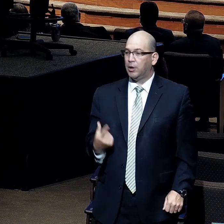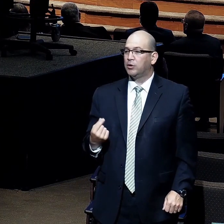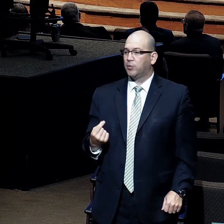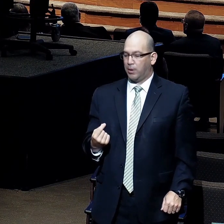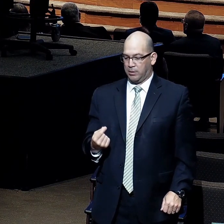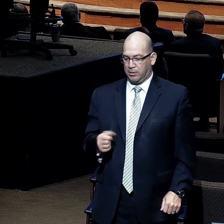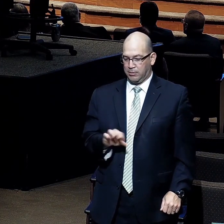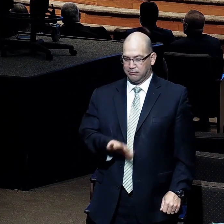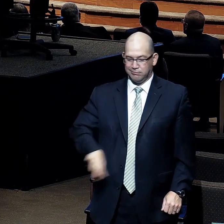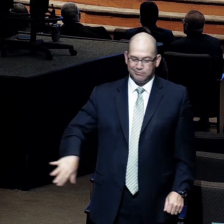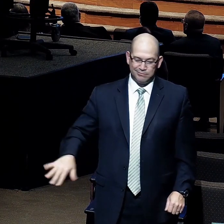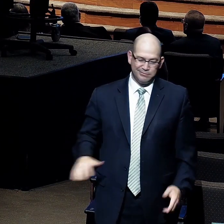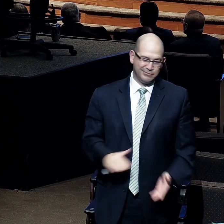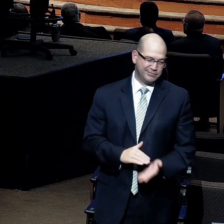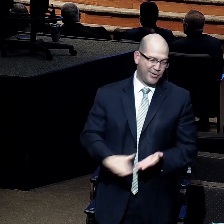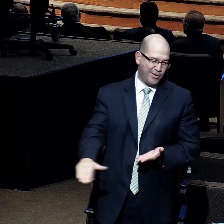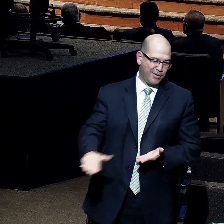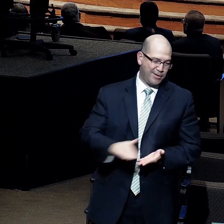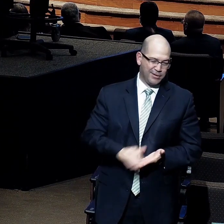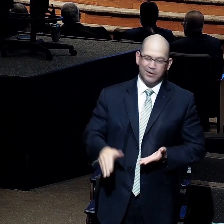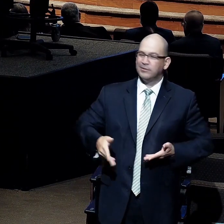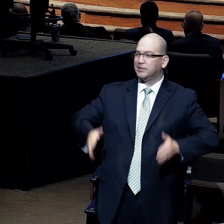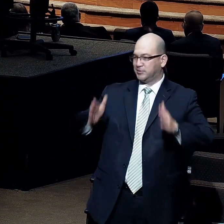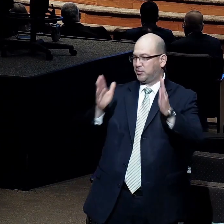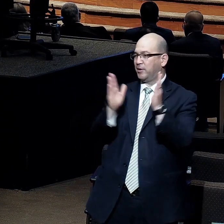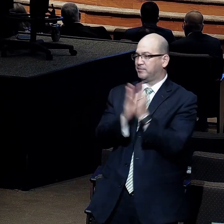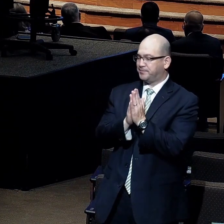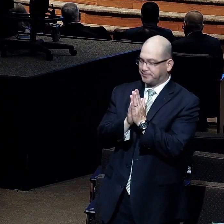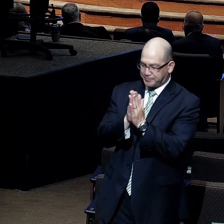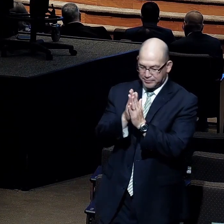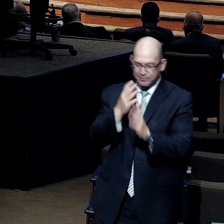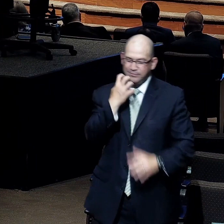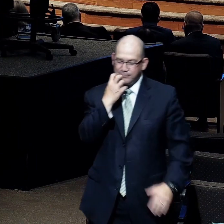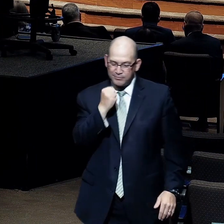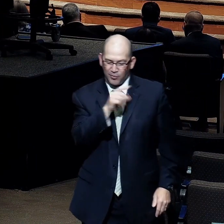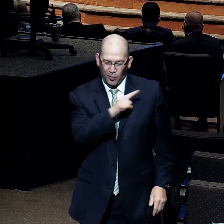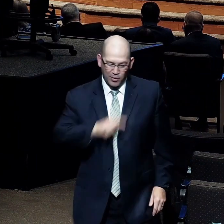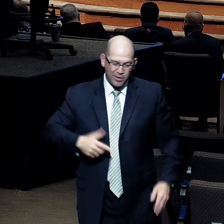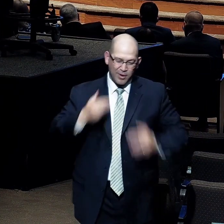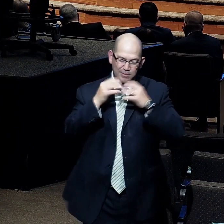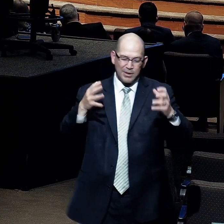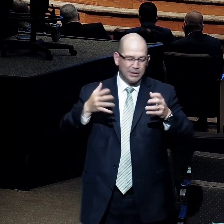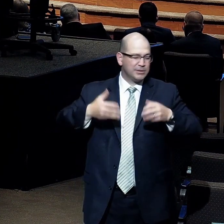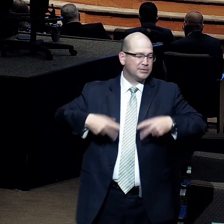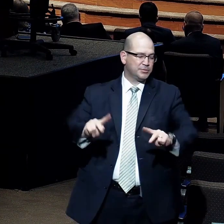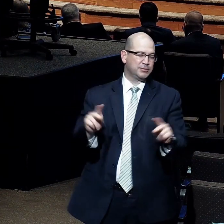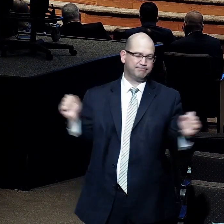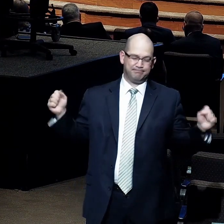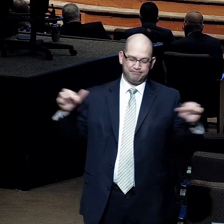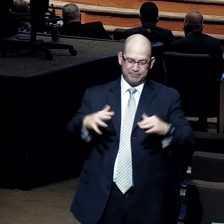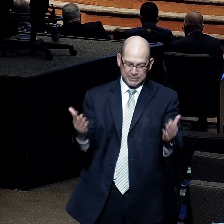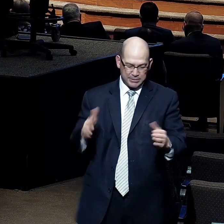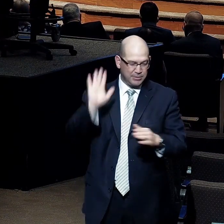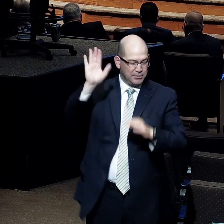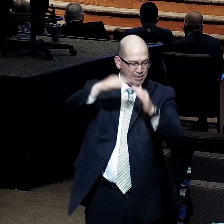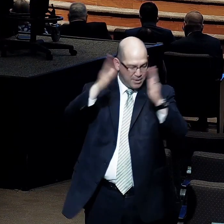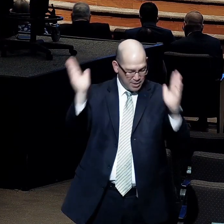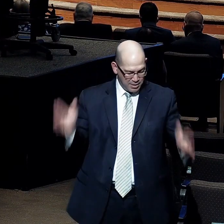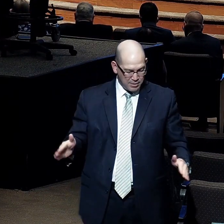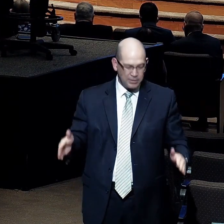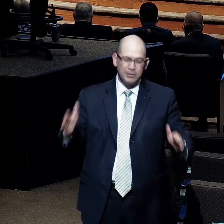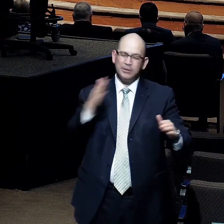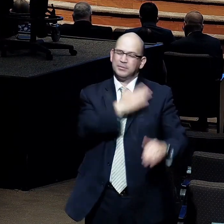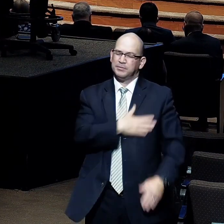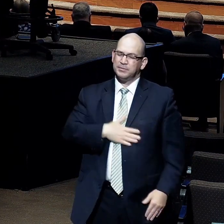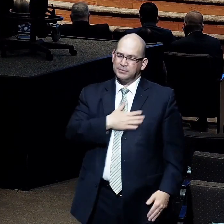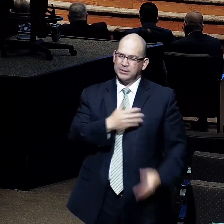them? Let's pray. Dear Lord, thank you that we get the opportunity to gather here in your house today. I ask you to give all of us